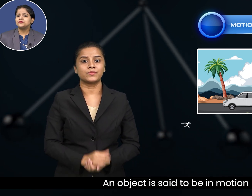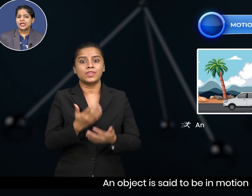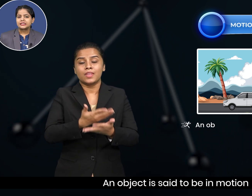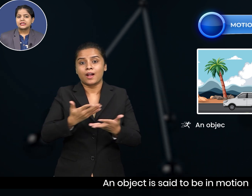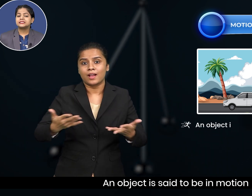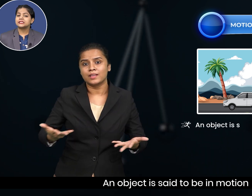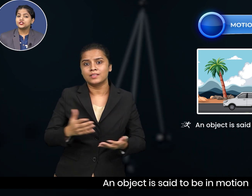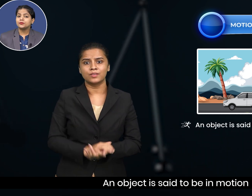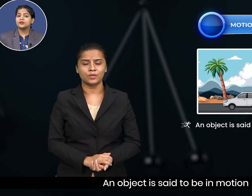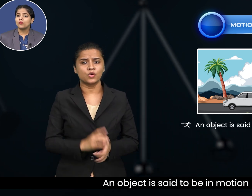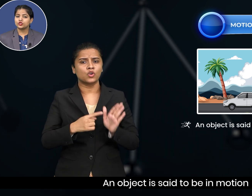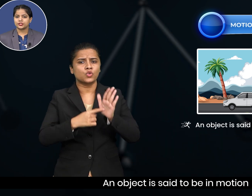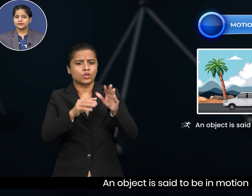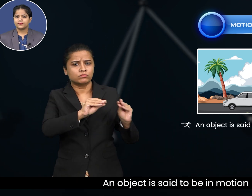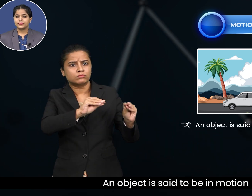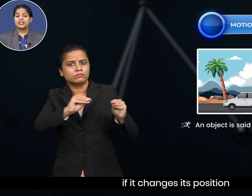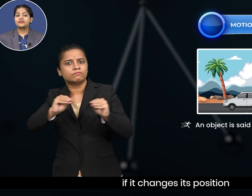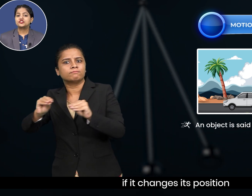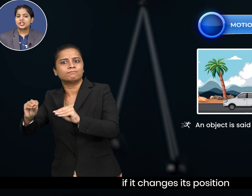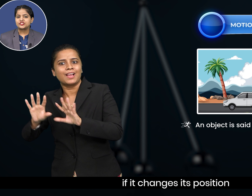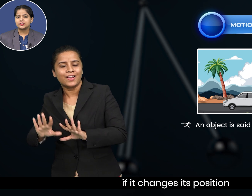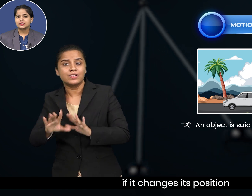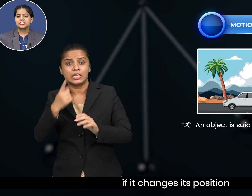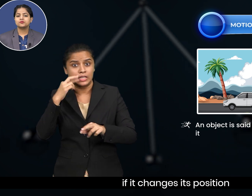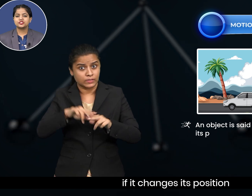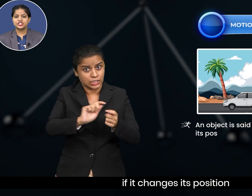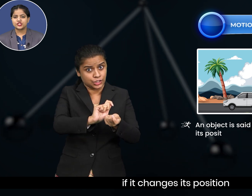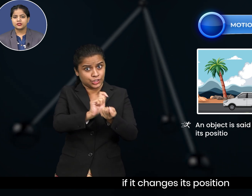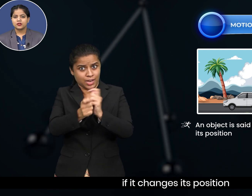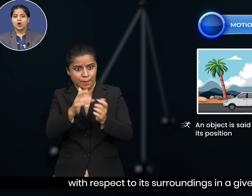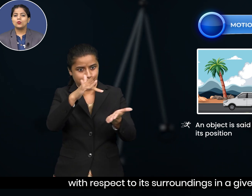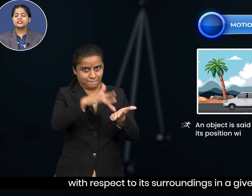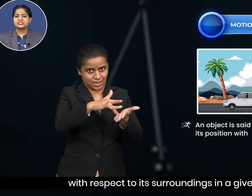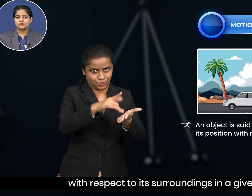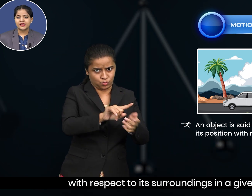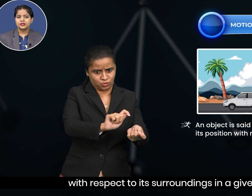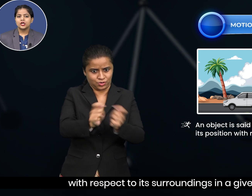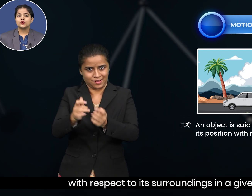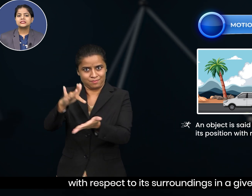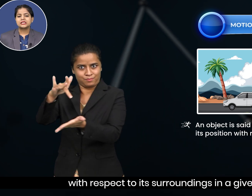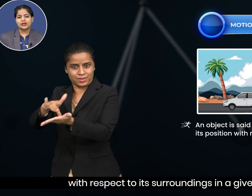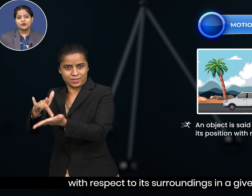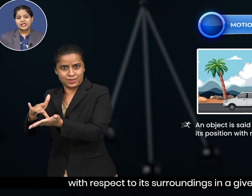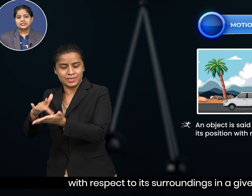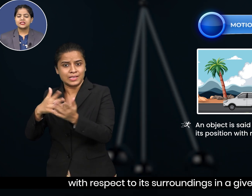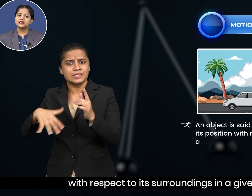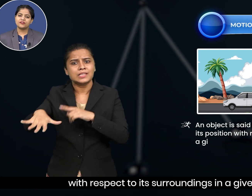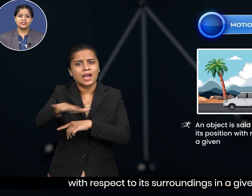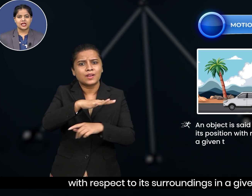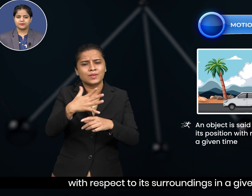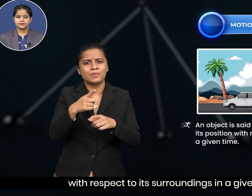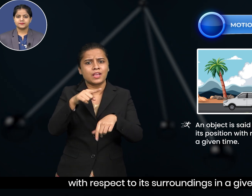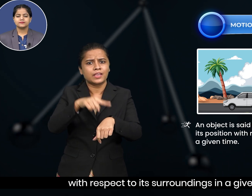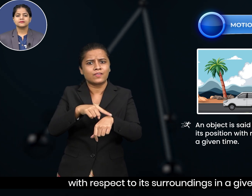An object is said to be in motion if it changes its position with respect to its surroundings in a